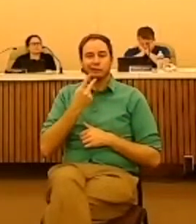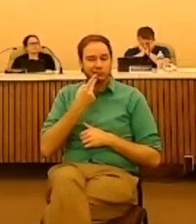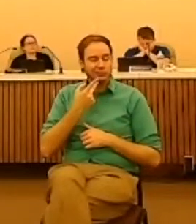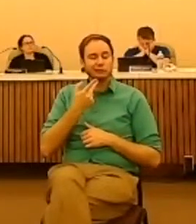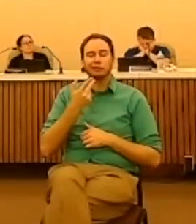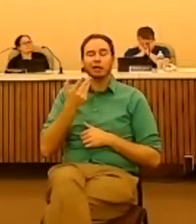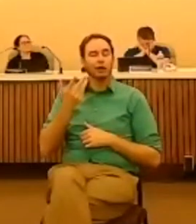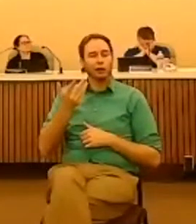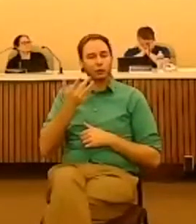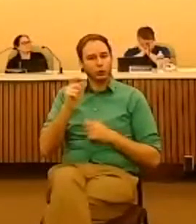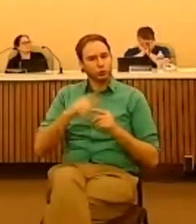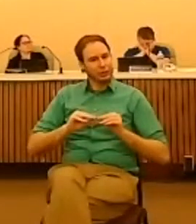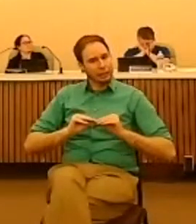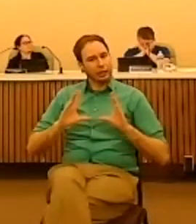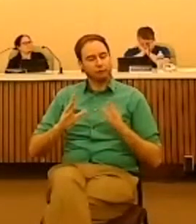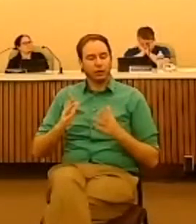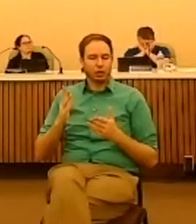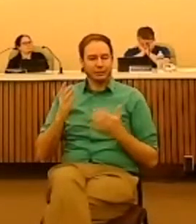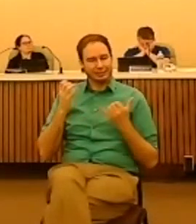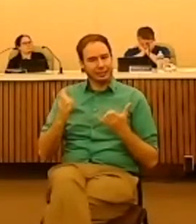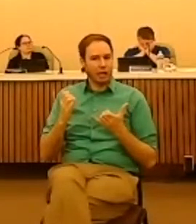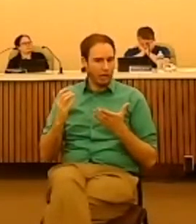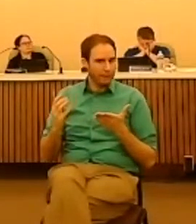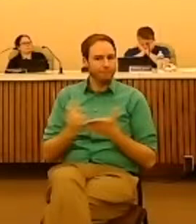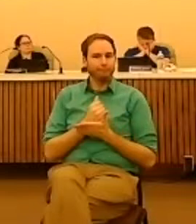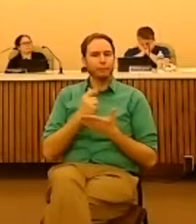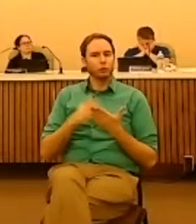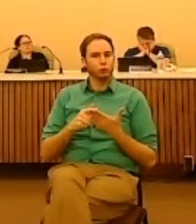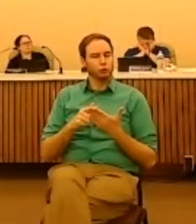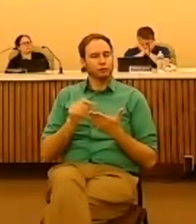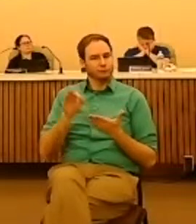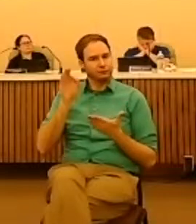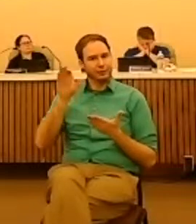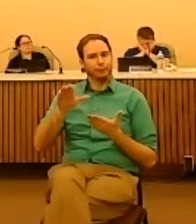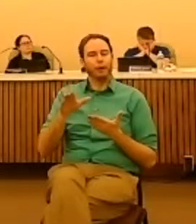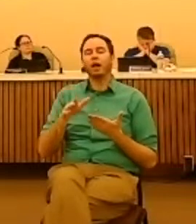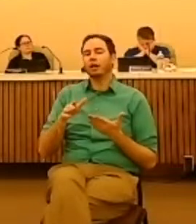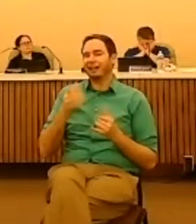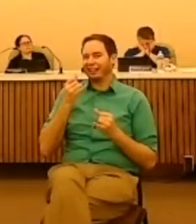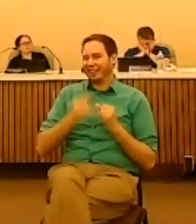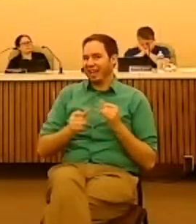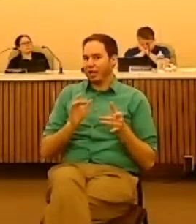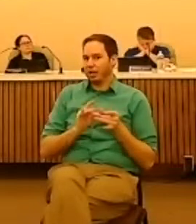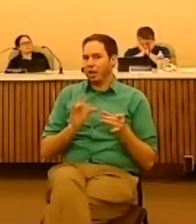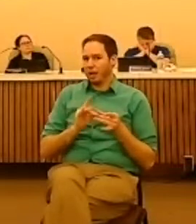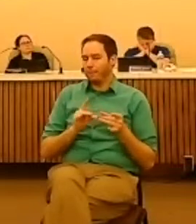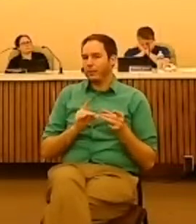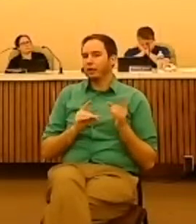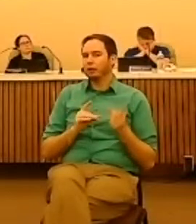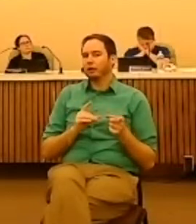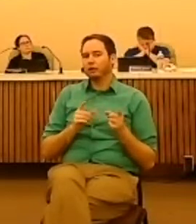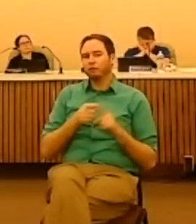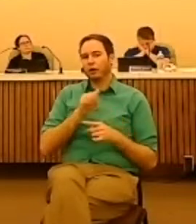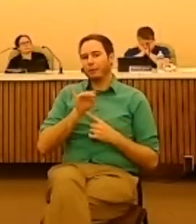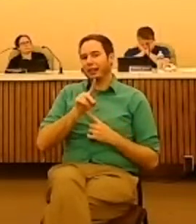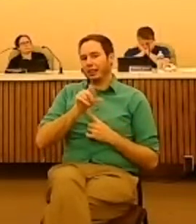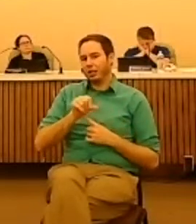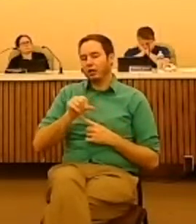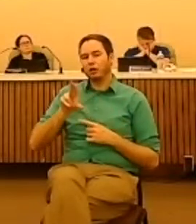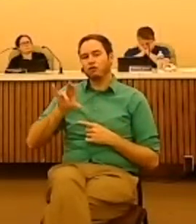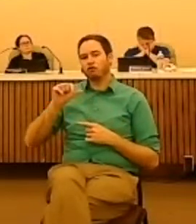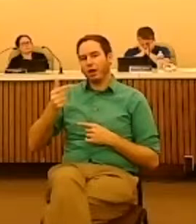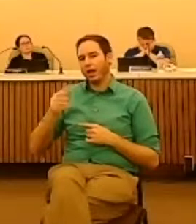meant and you want to clarify, this is your chance. This is the last comment I have is from Melissa and Craig